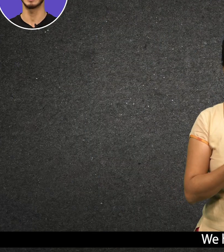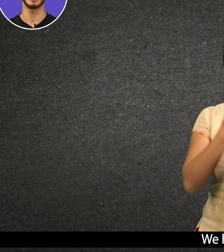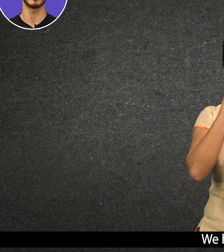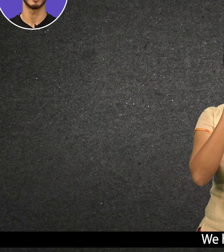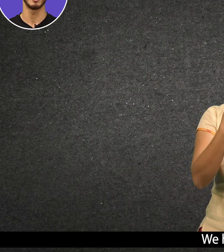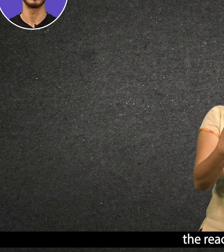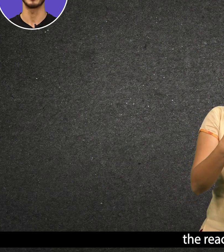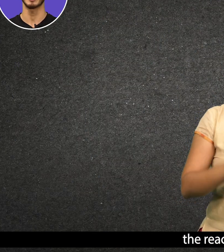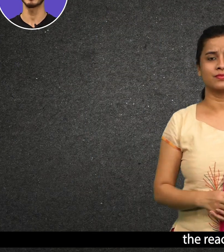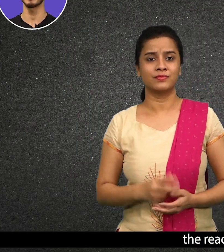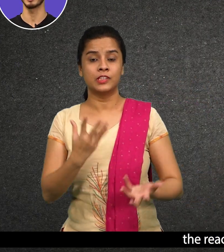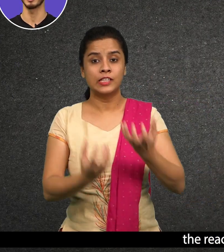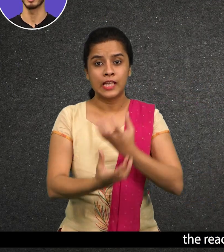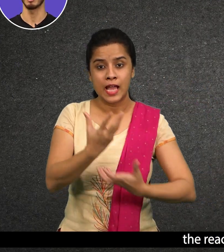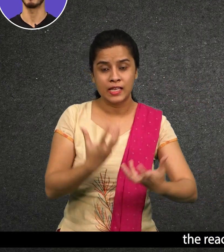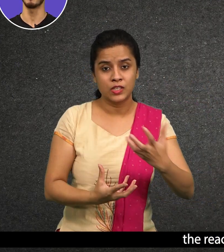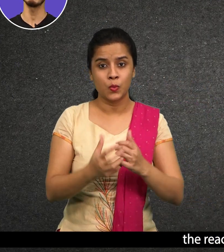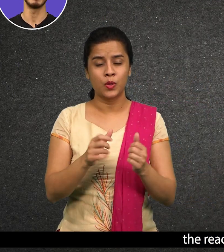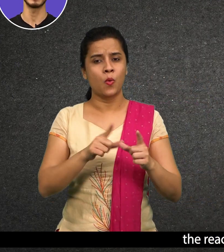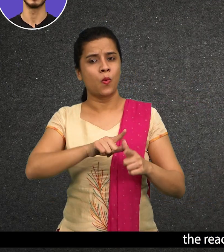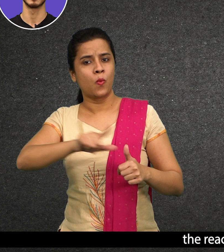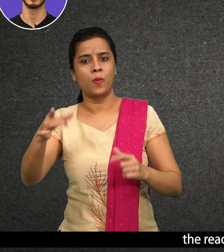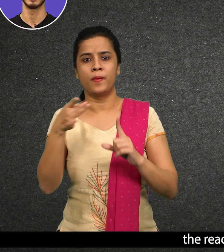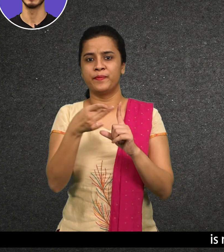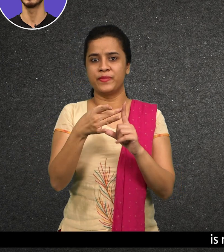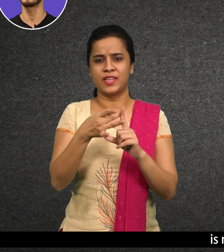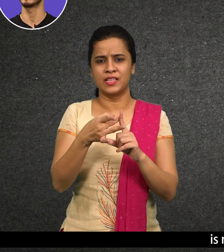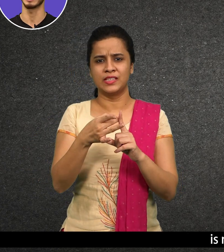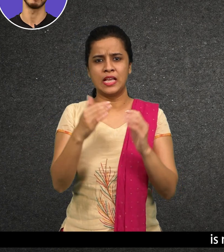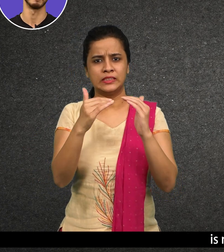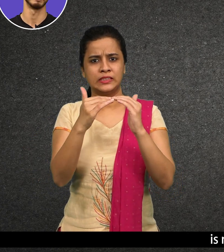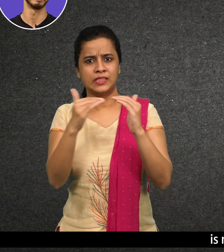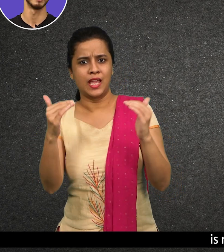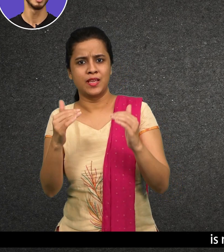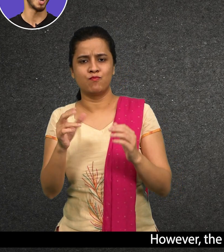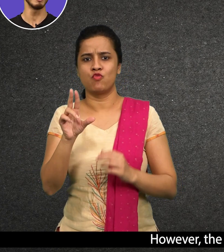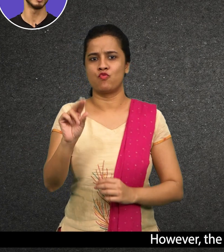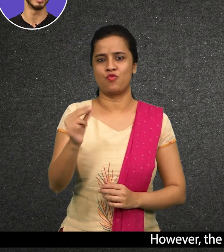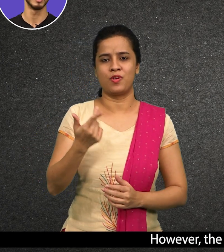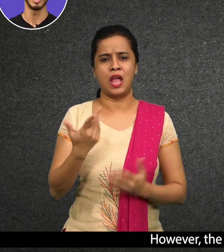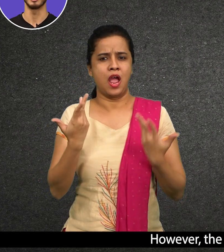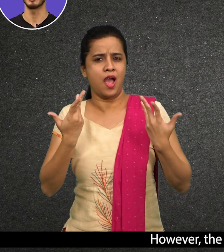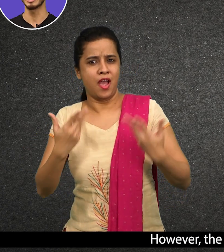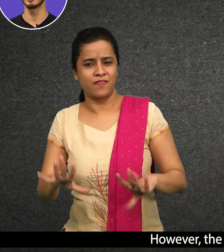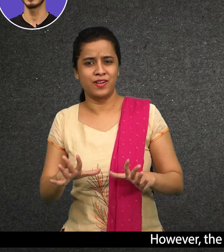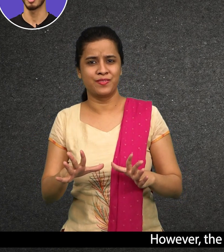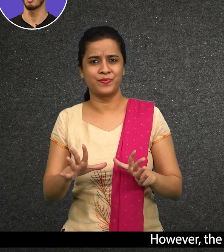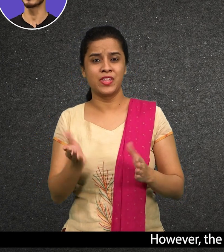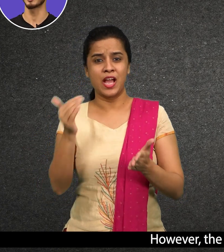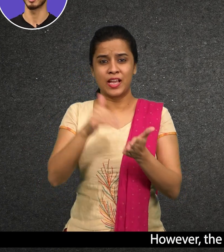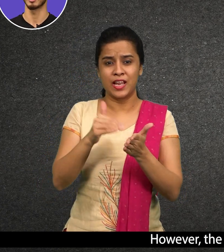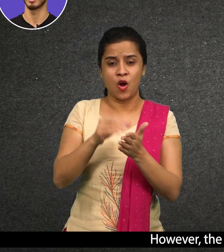have seen that the reactivity of all metals is not the same. However, the